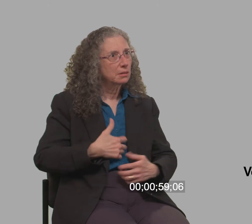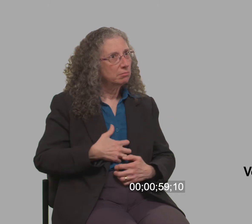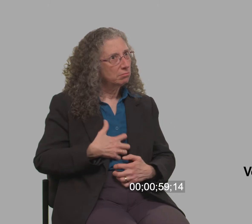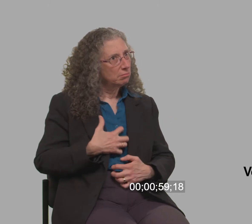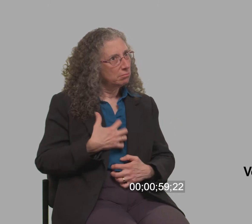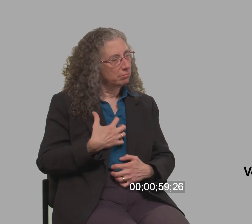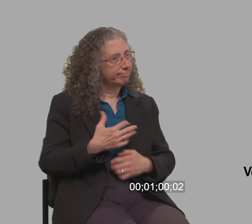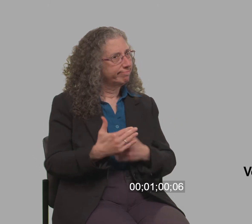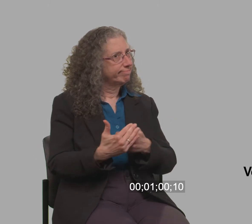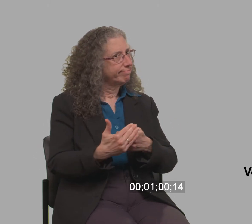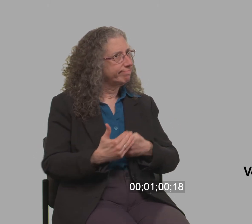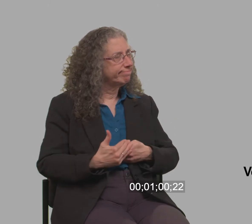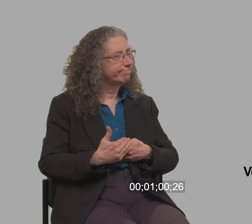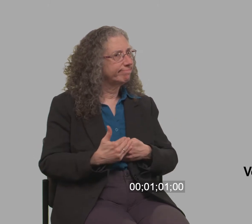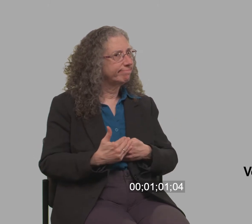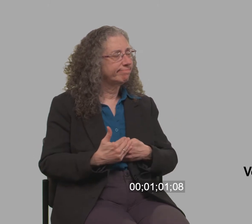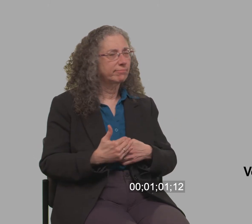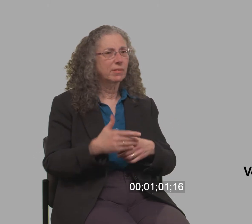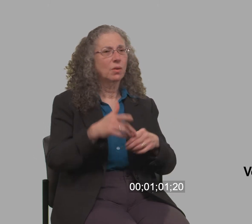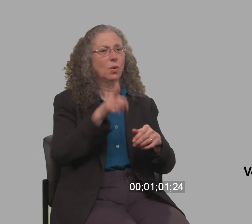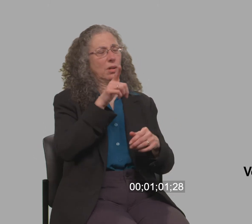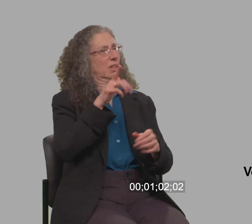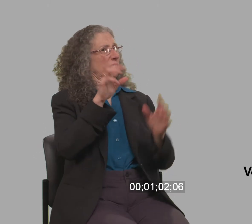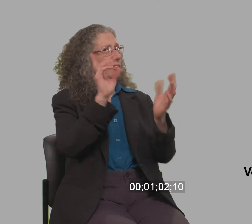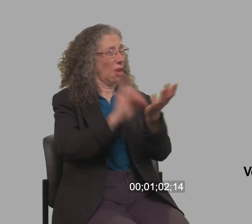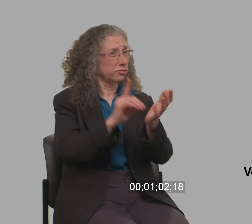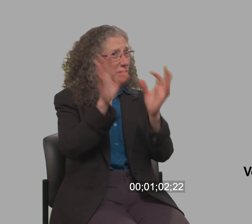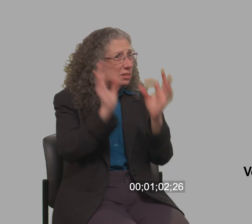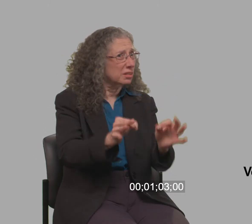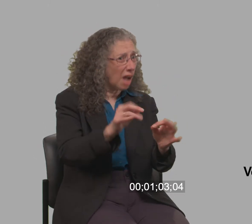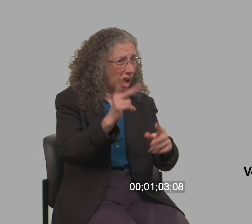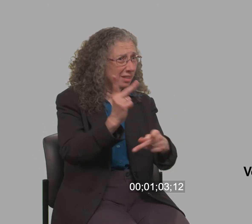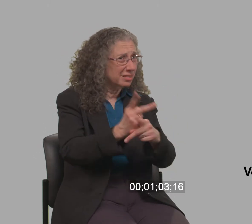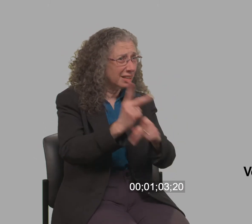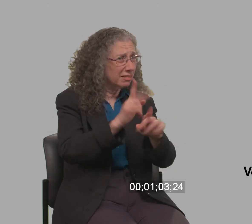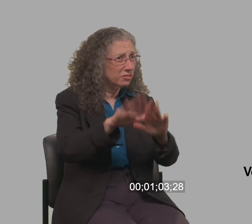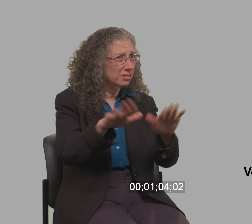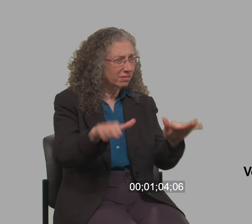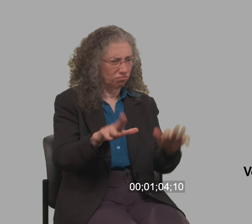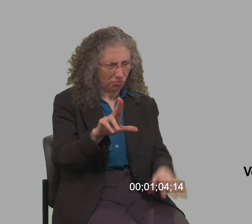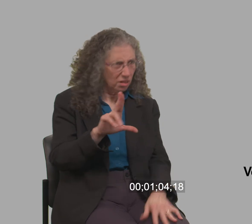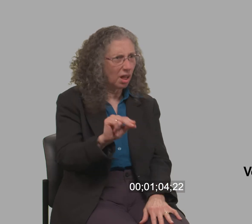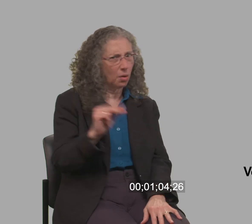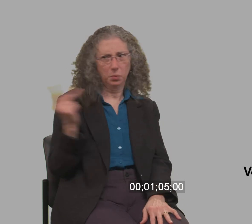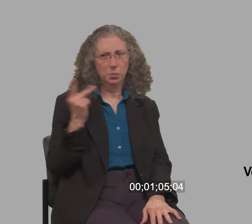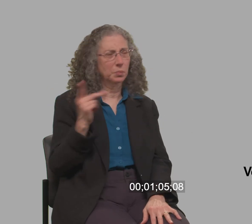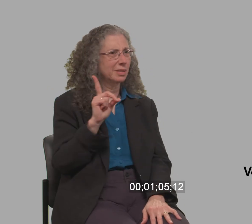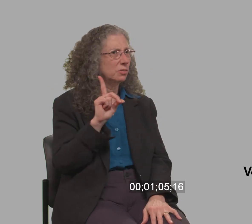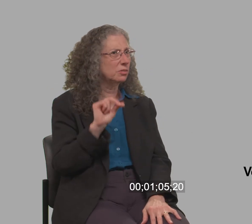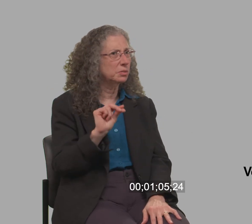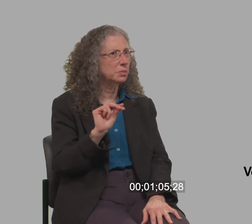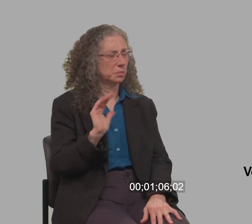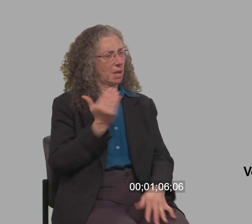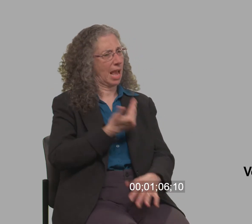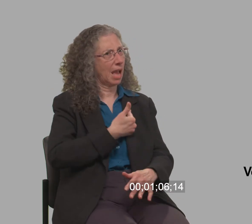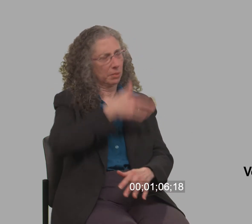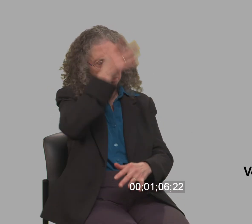of that, they wouldn't need an interpreter. That, in and of itself, was a form of oppression. The doctor shouldn't be deciding who